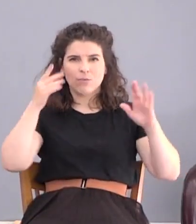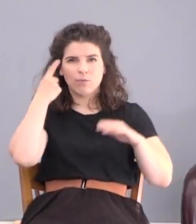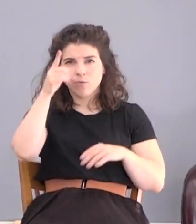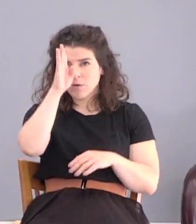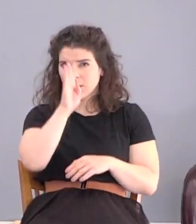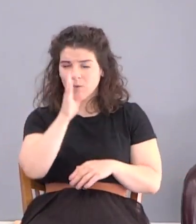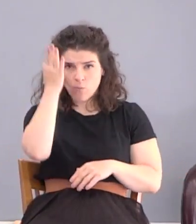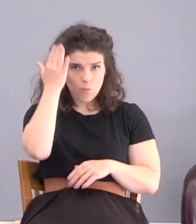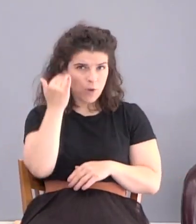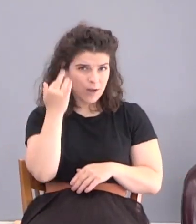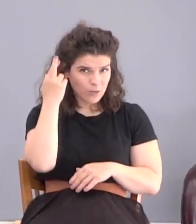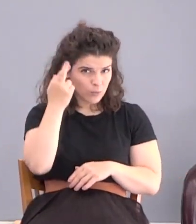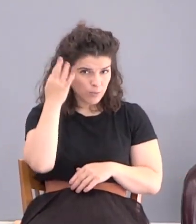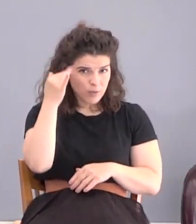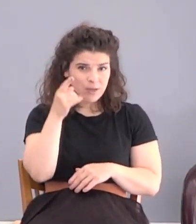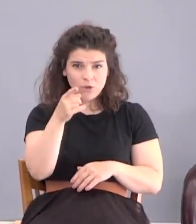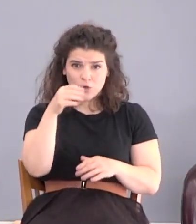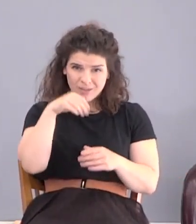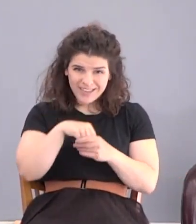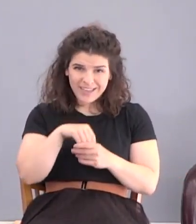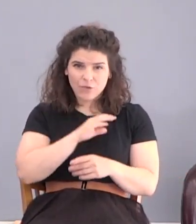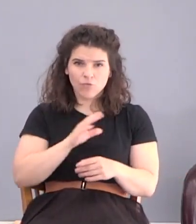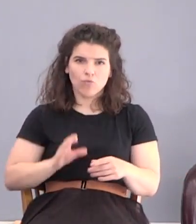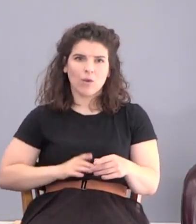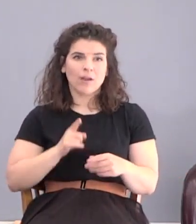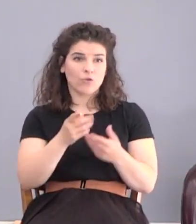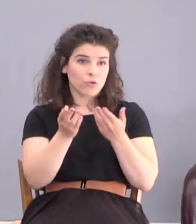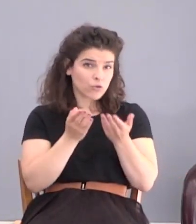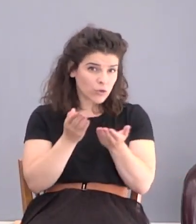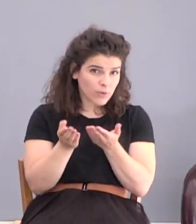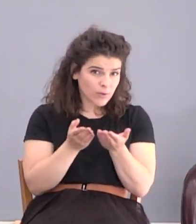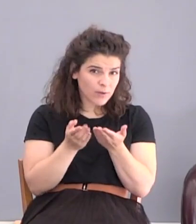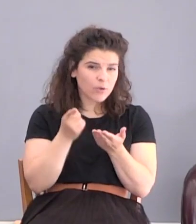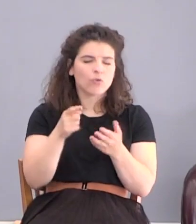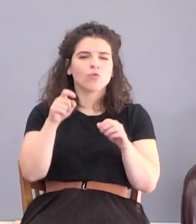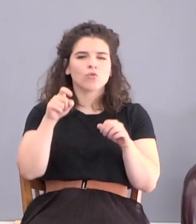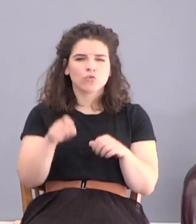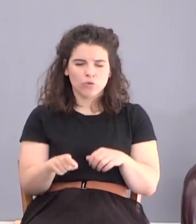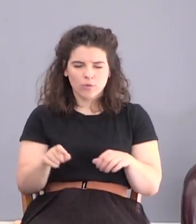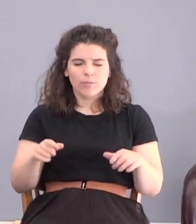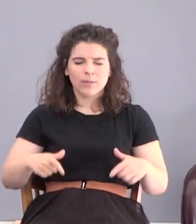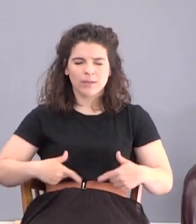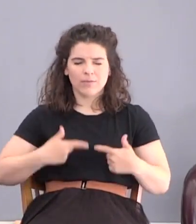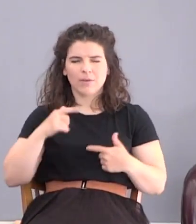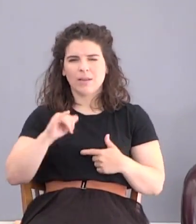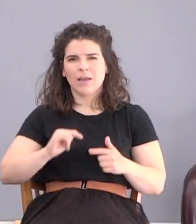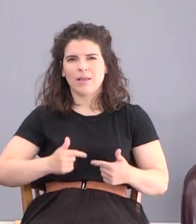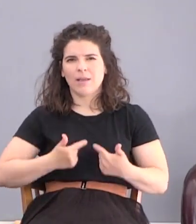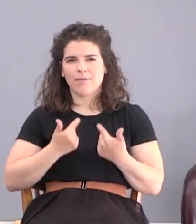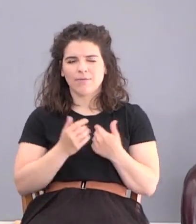reasonable that now that you're in Christ and you're a servant, you should be living that life.